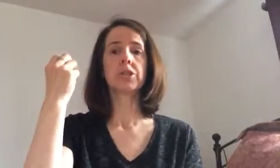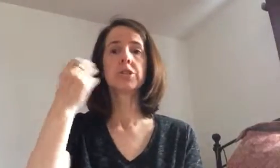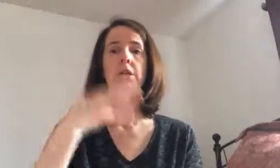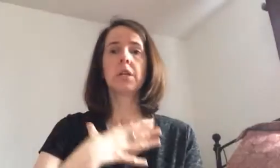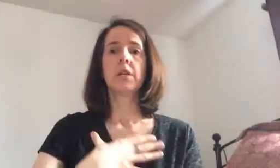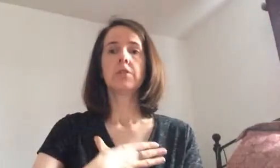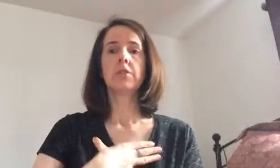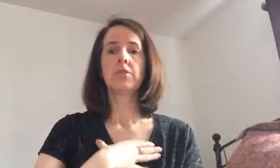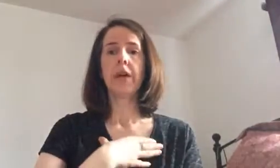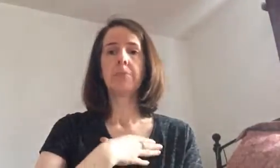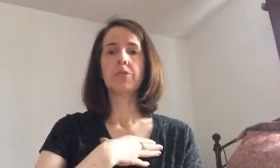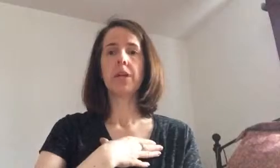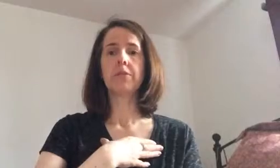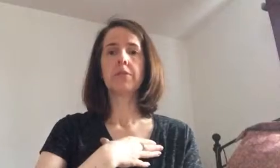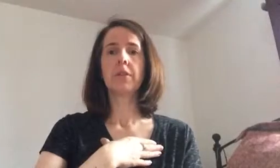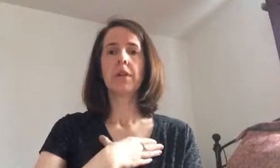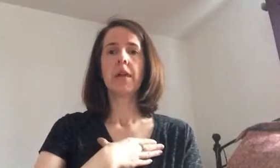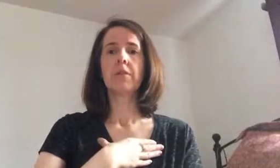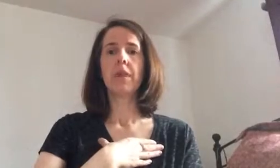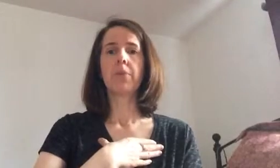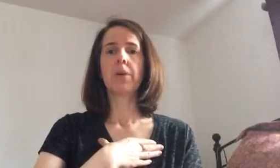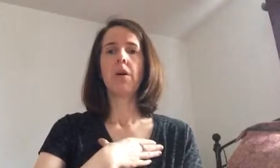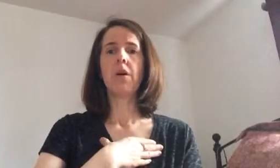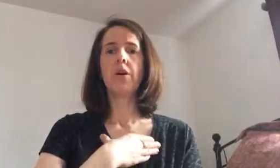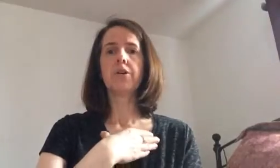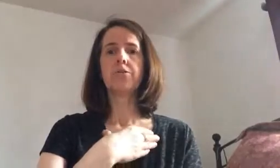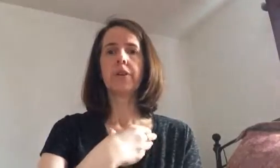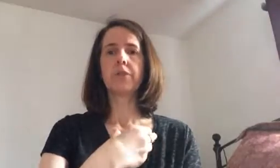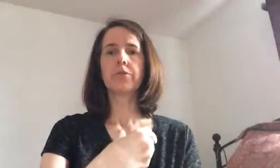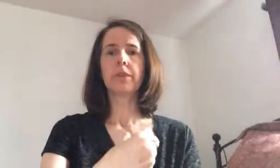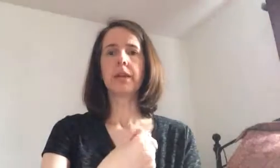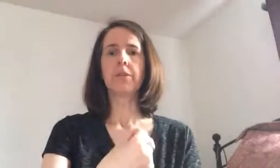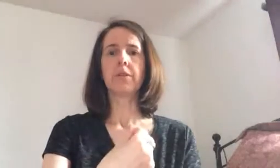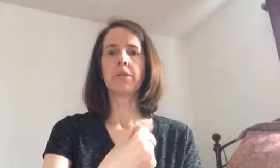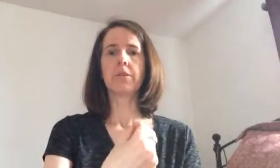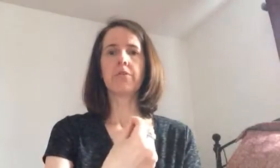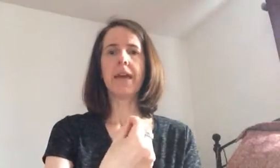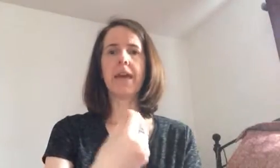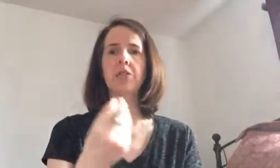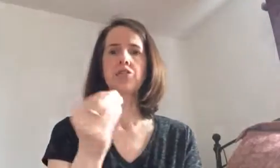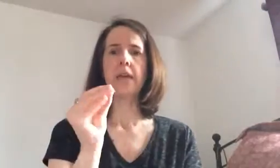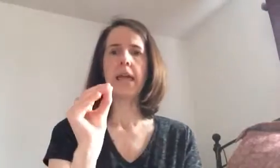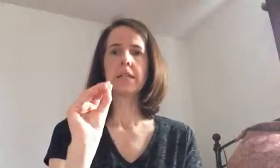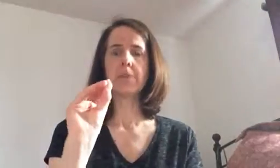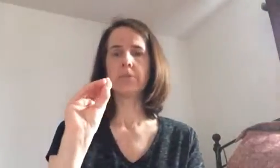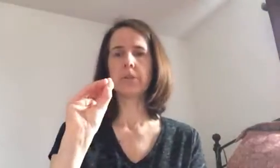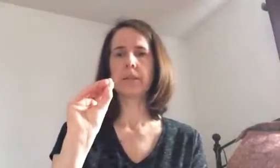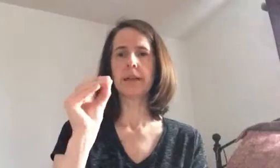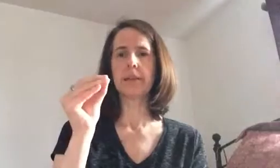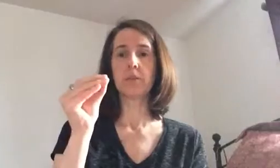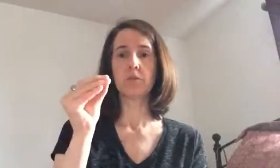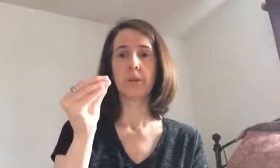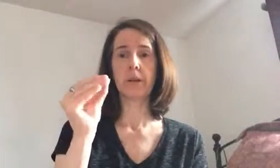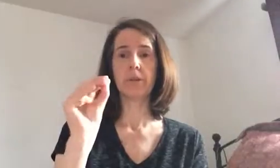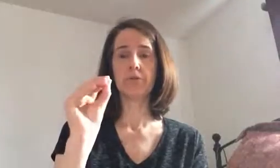shirts. So you tap your chest and then bring all your fingers together. Your hands should end up looking like this. We call it a